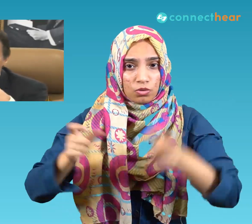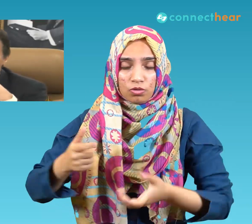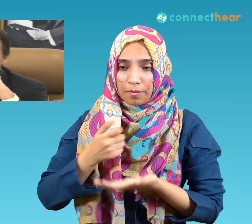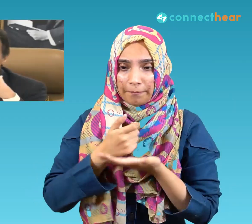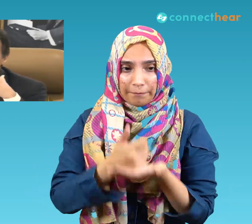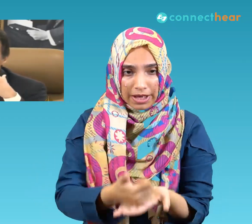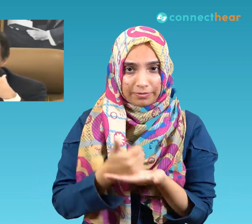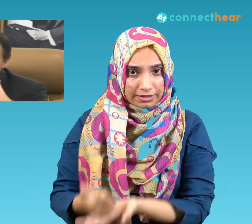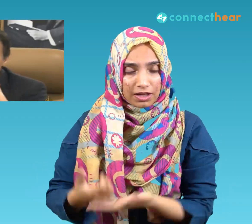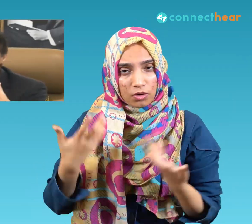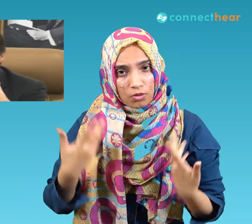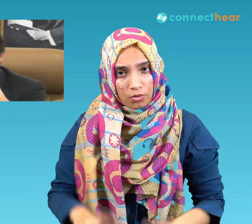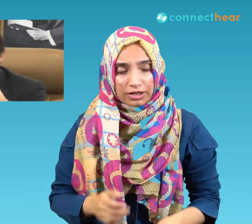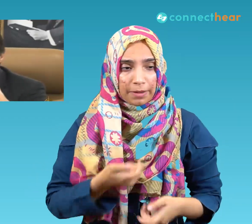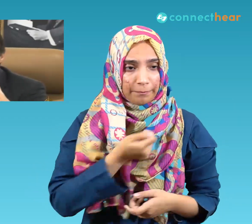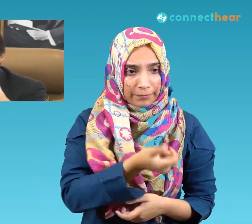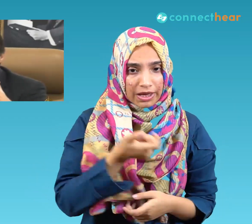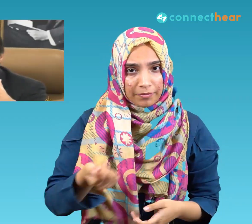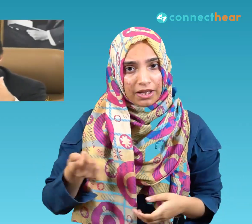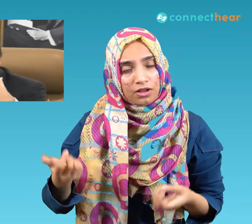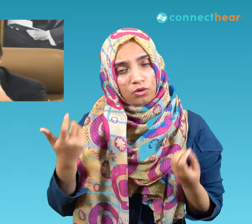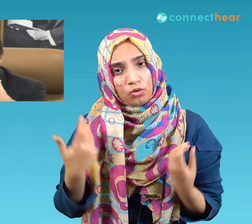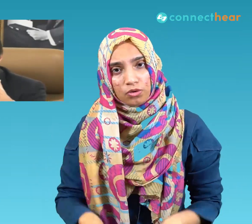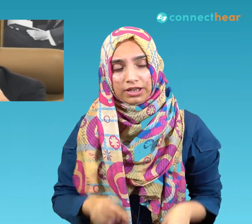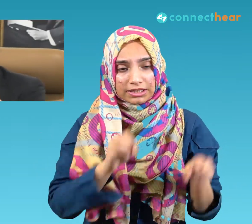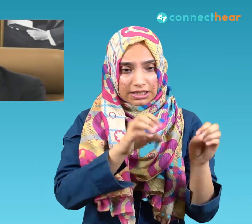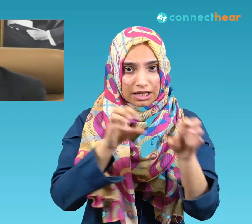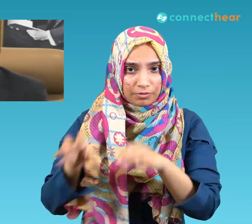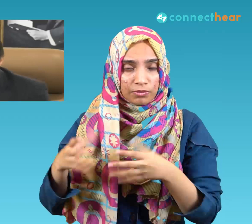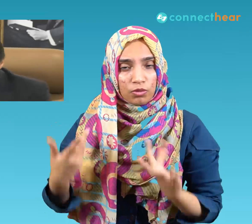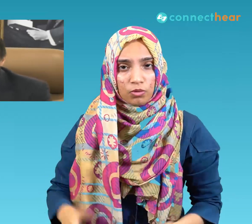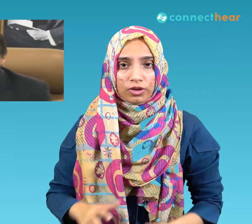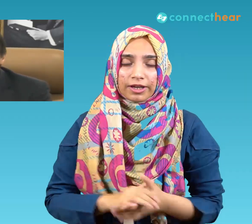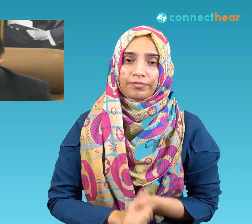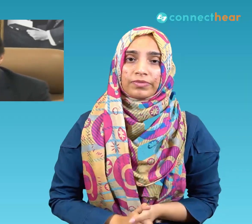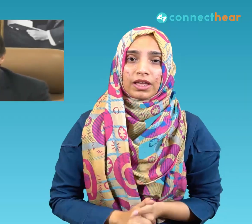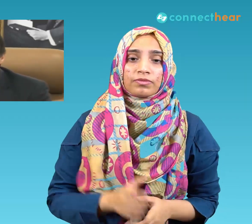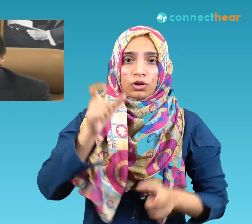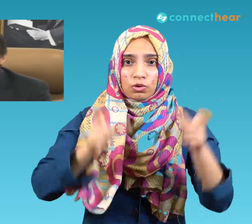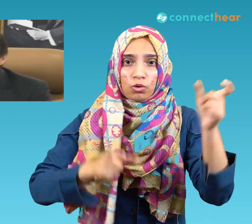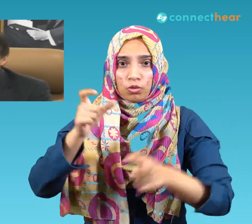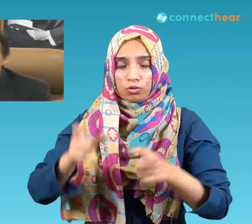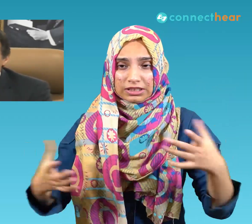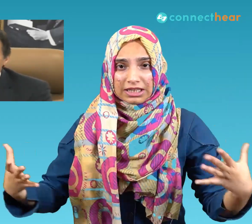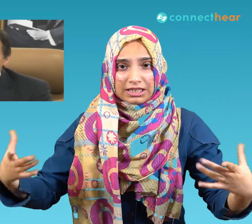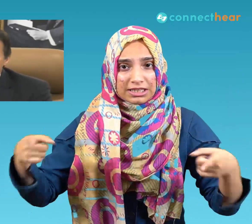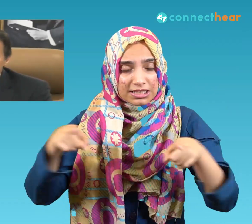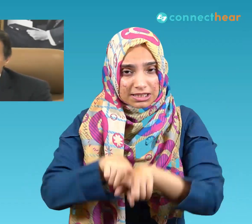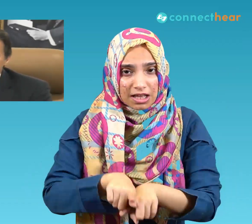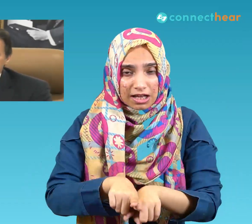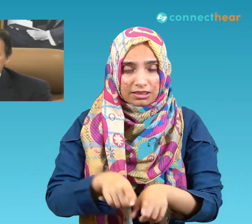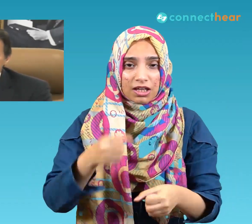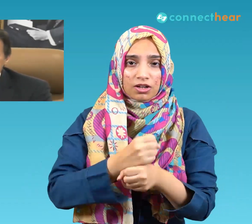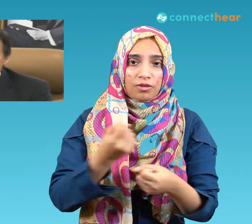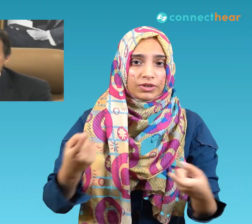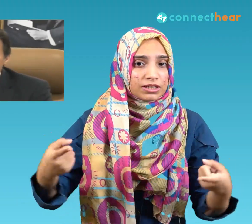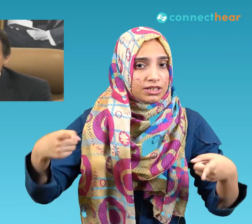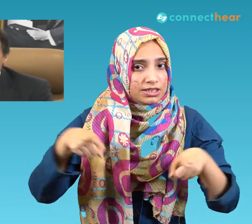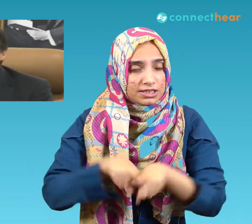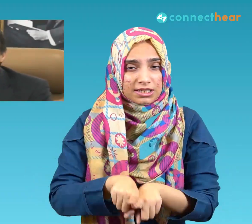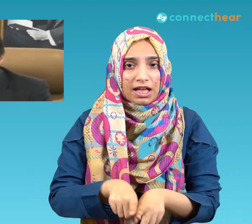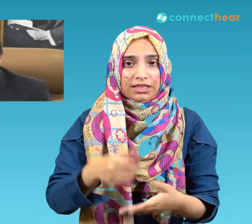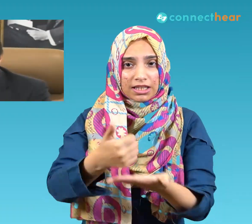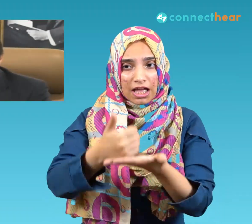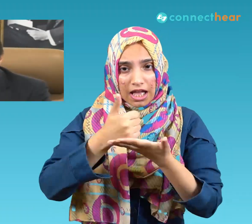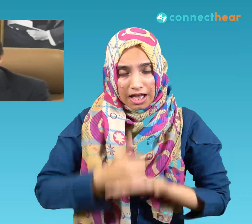actually, because the people were with us, the public complied with our measures, we came out of it better